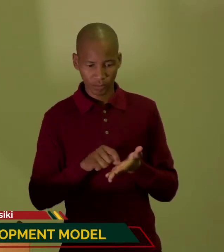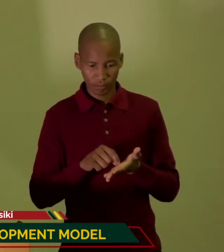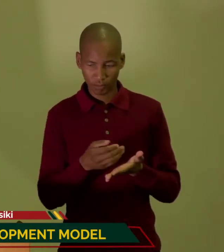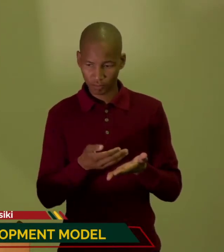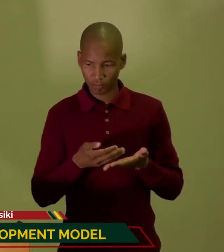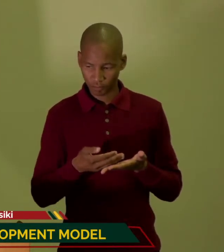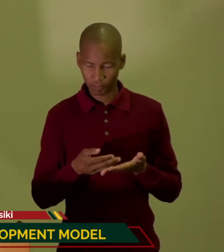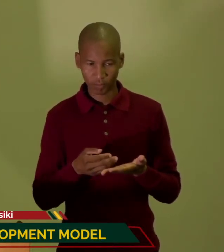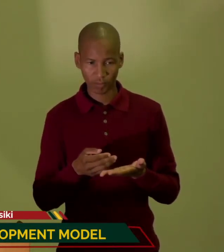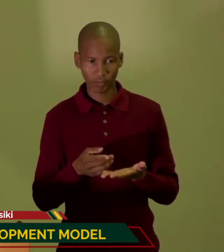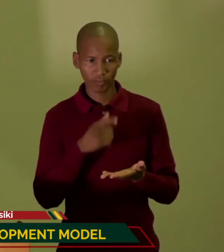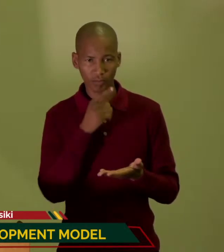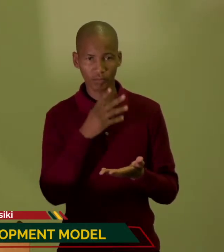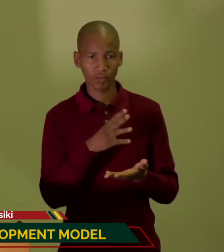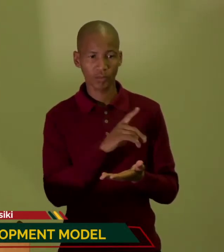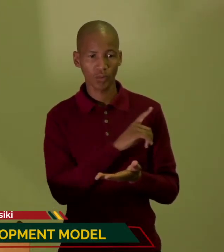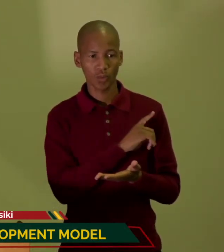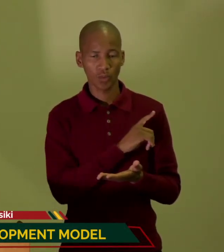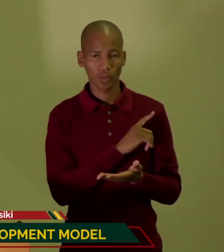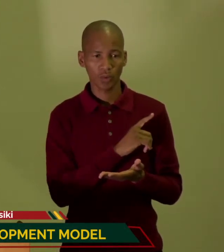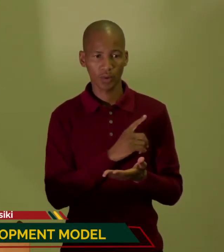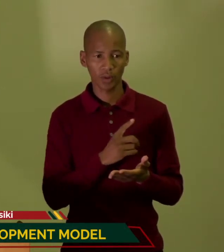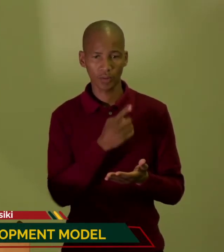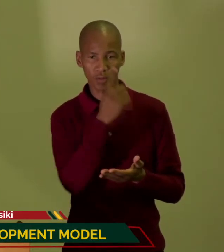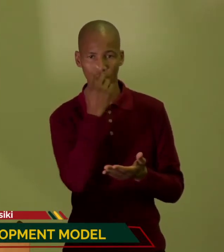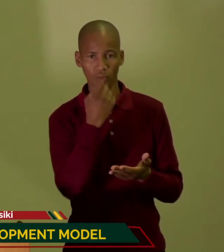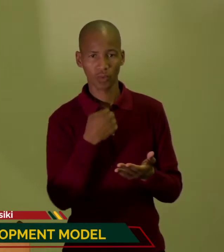esithi kutheni le noma ngokubani